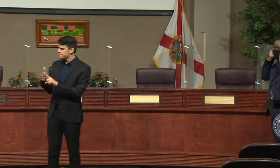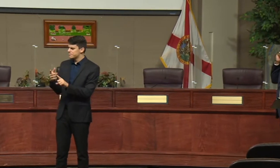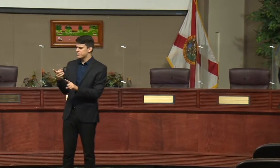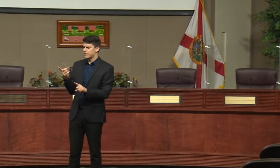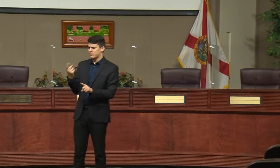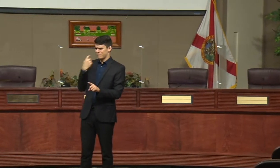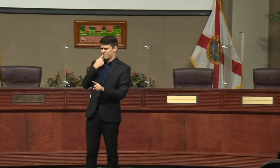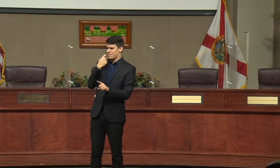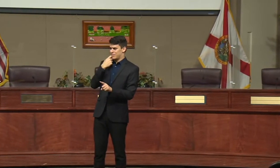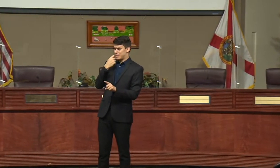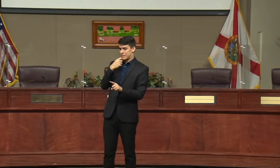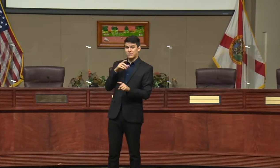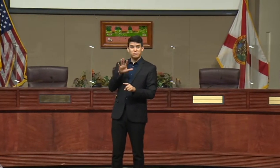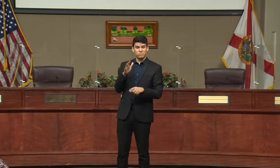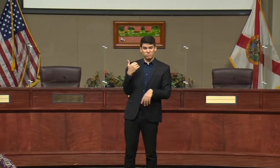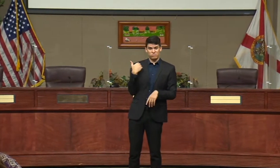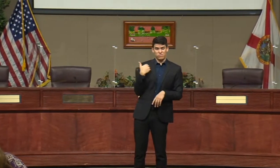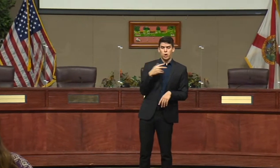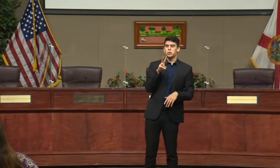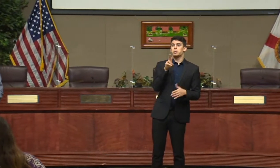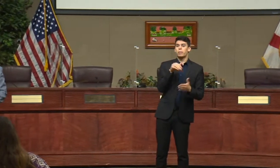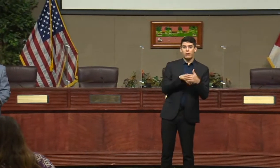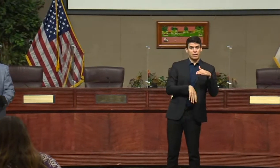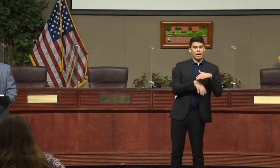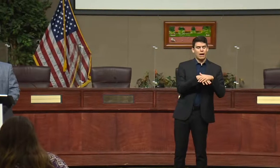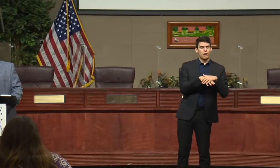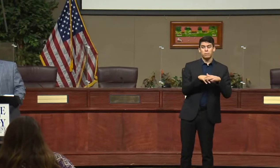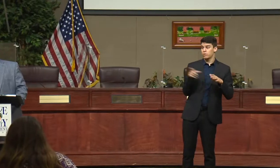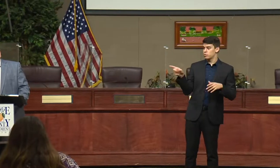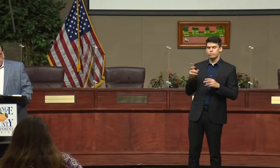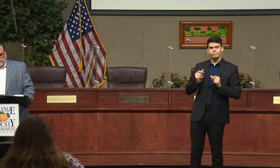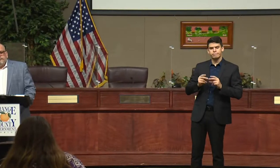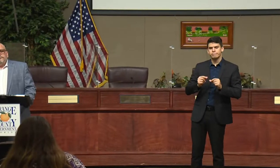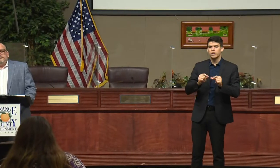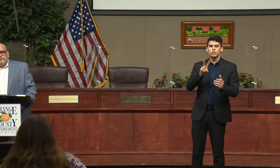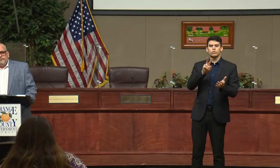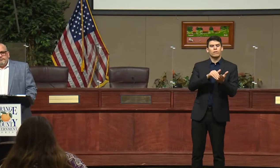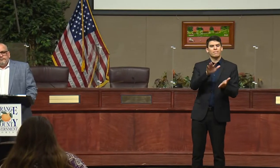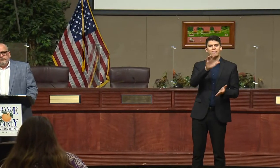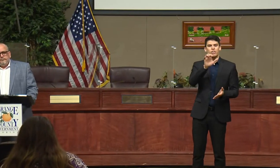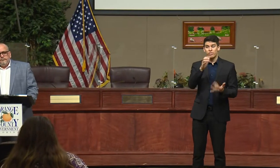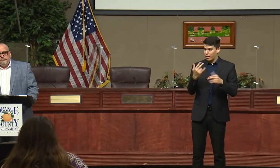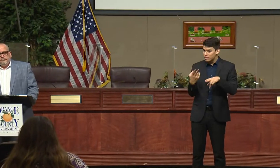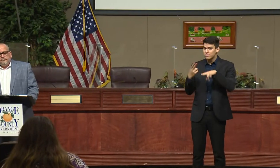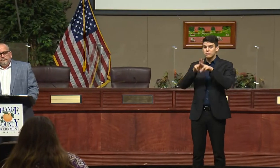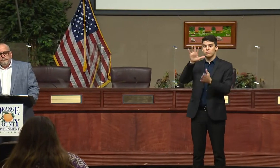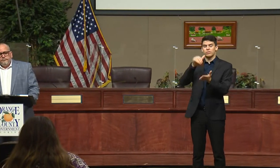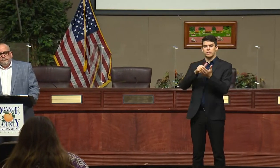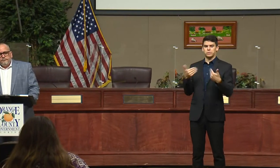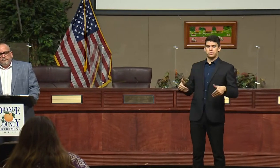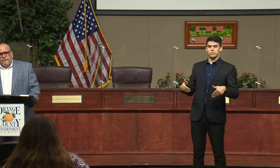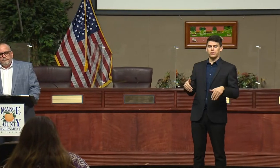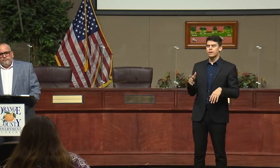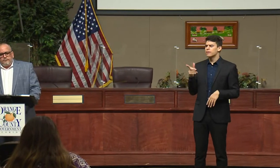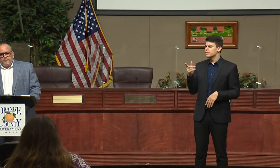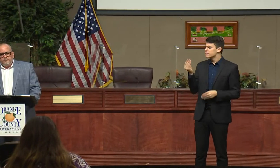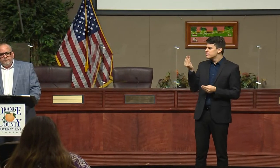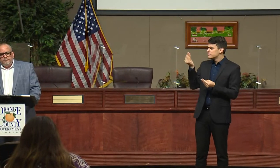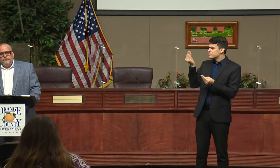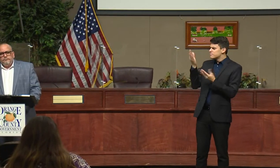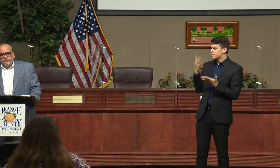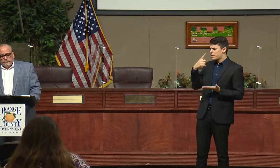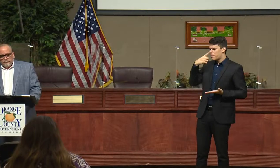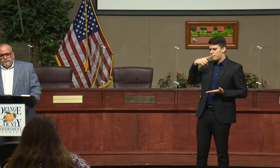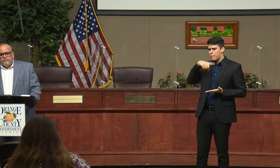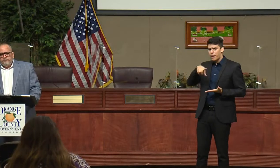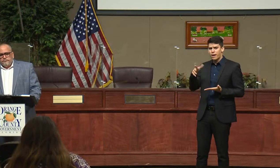doing 2,000 people a day. You quickly moved to 2,500. Now you're moving to 3,000. Can you share how you've been able to